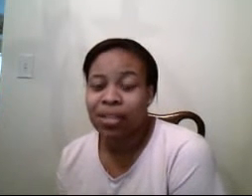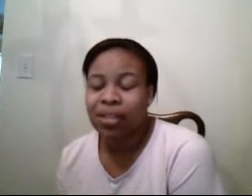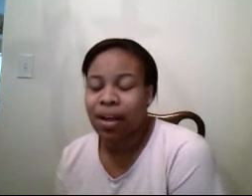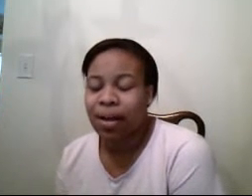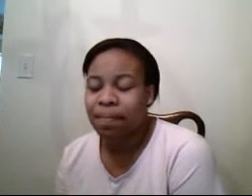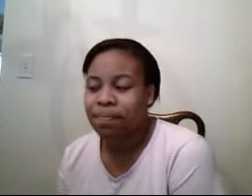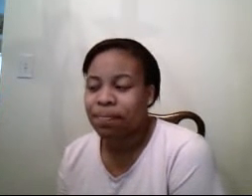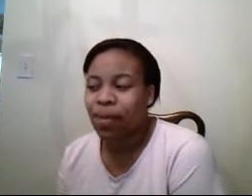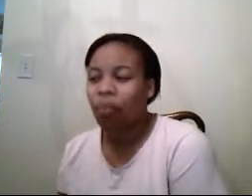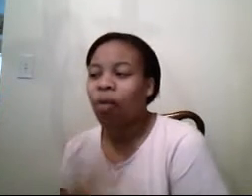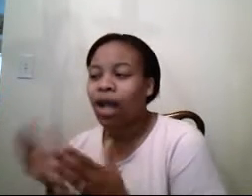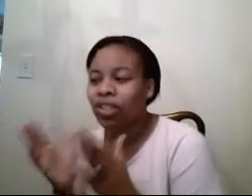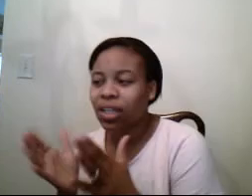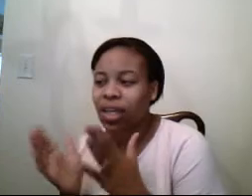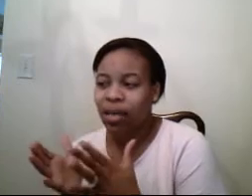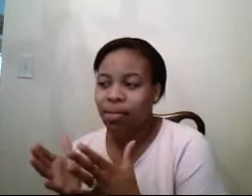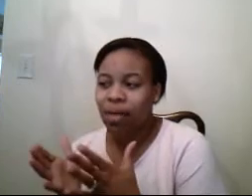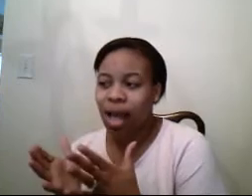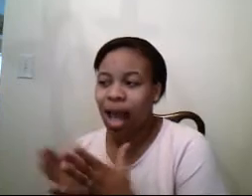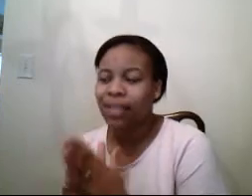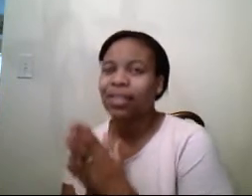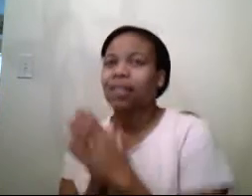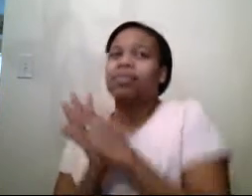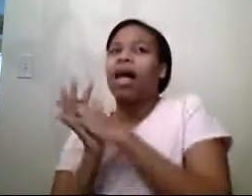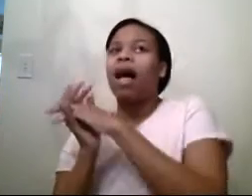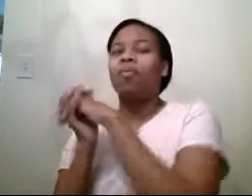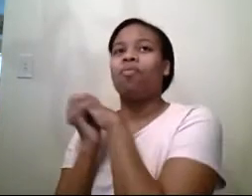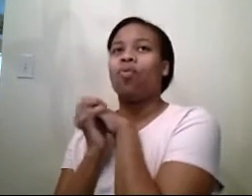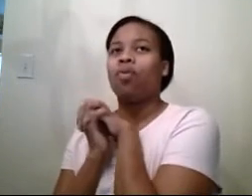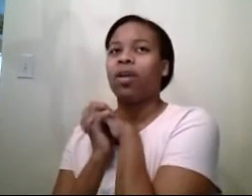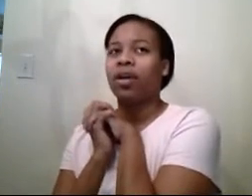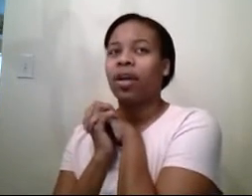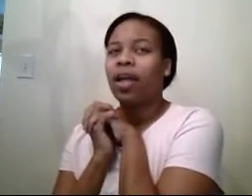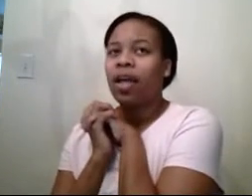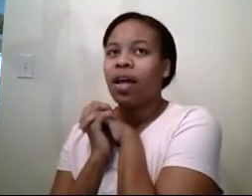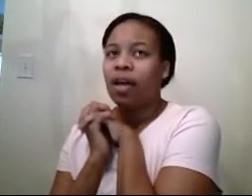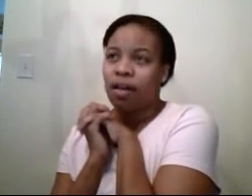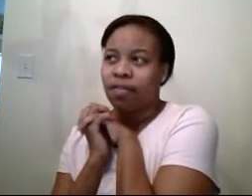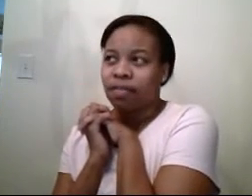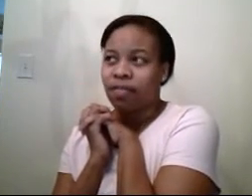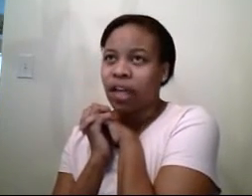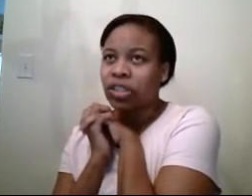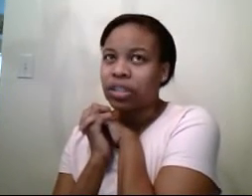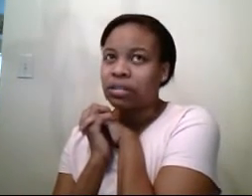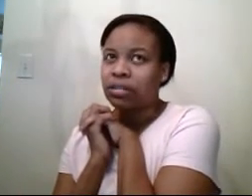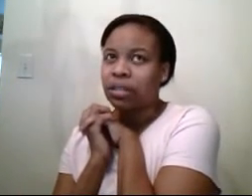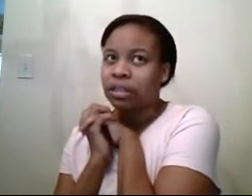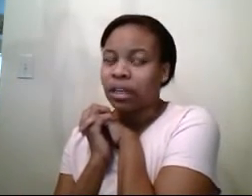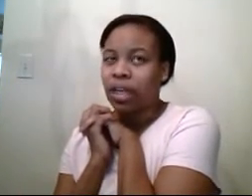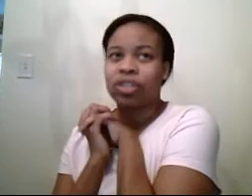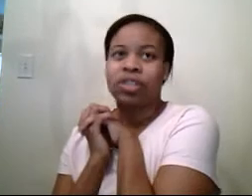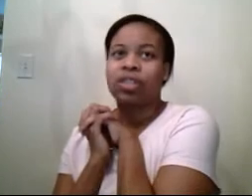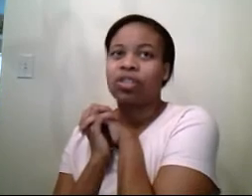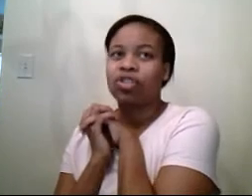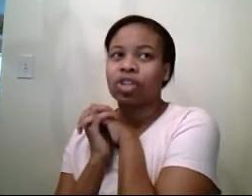experience, watching him, I see a lot more of inflection, intonation,